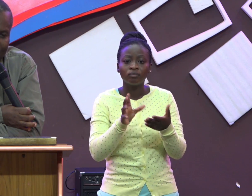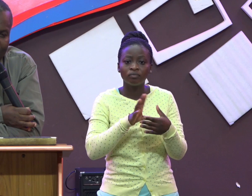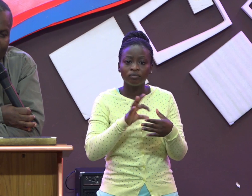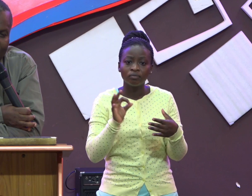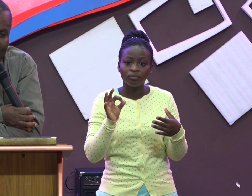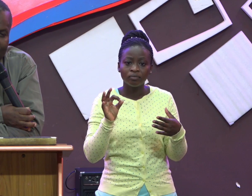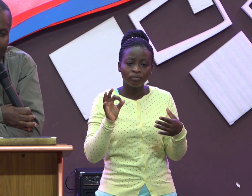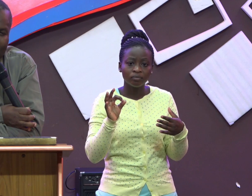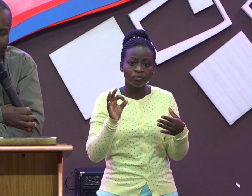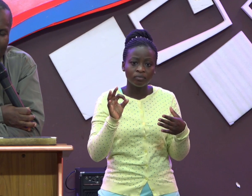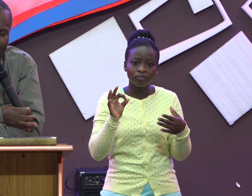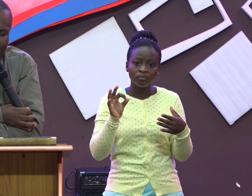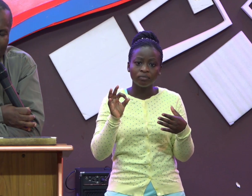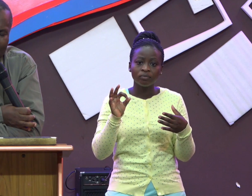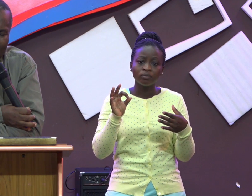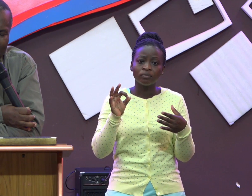in